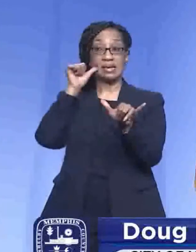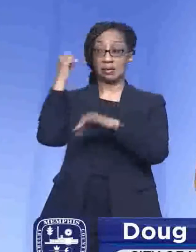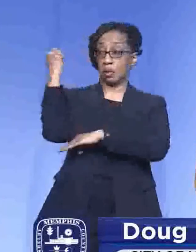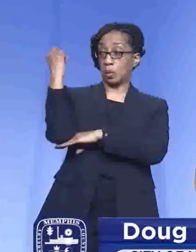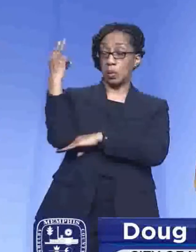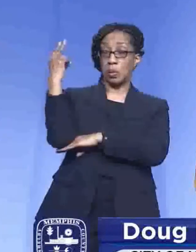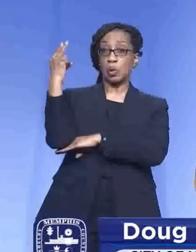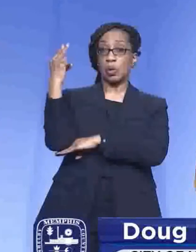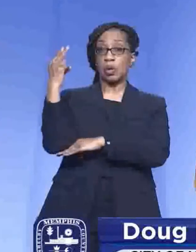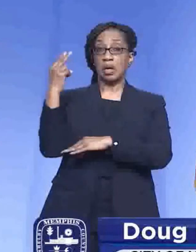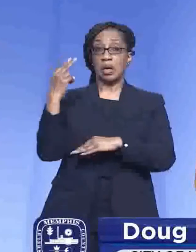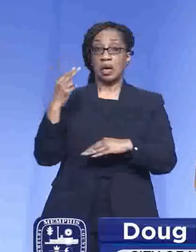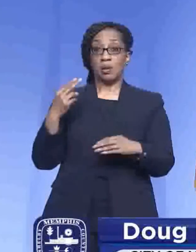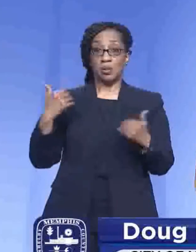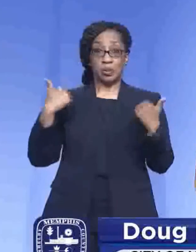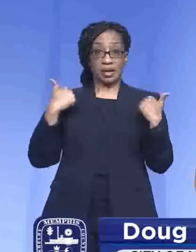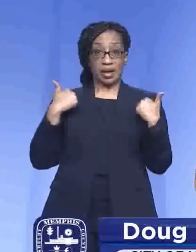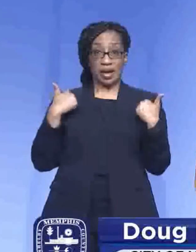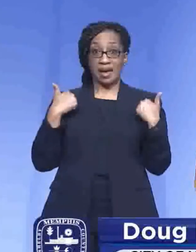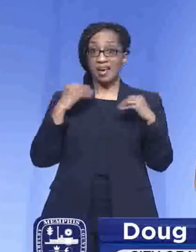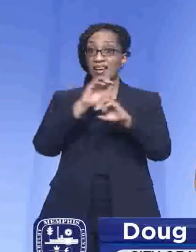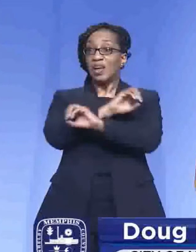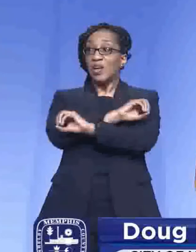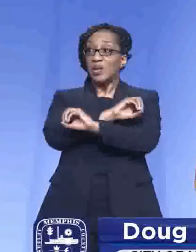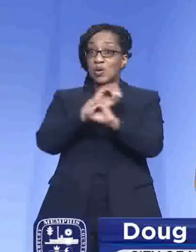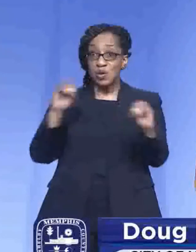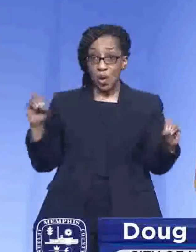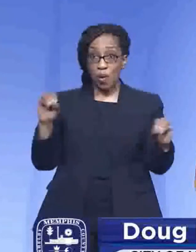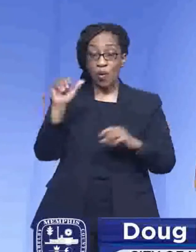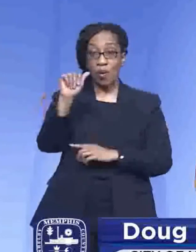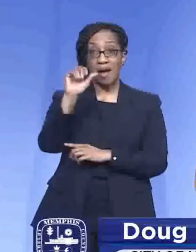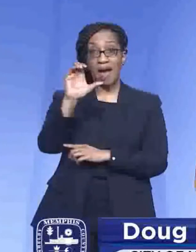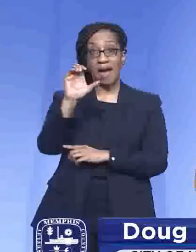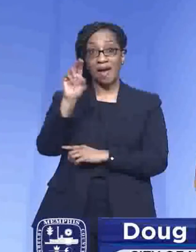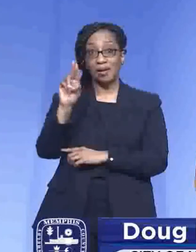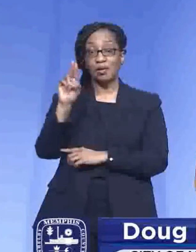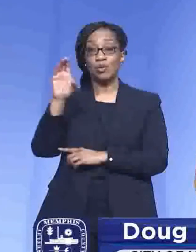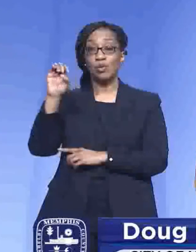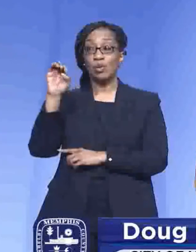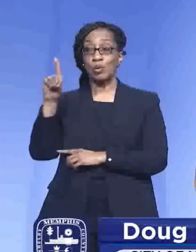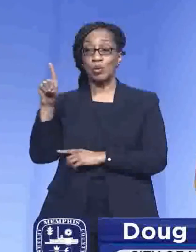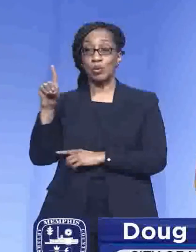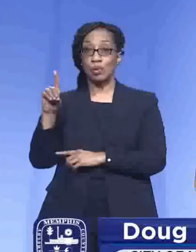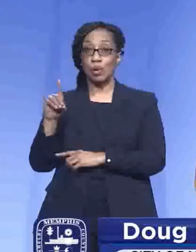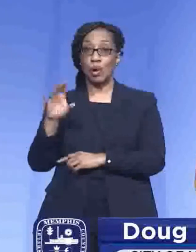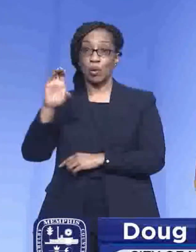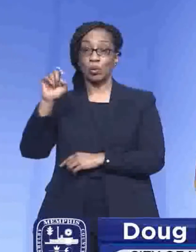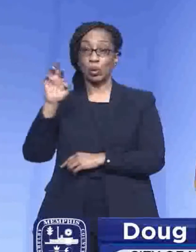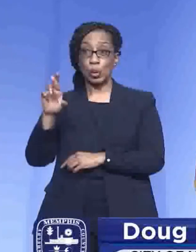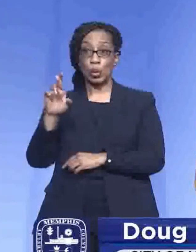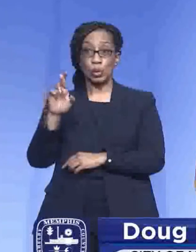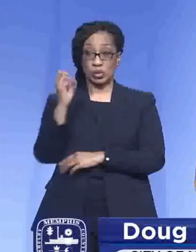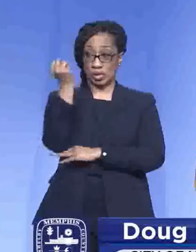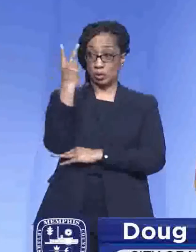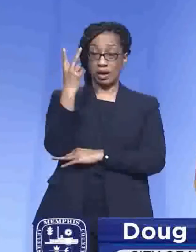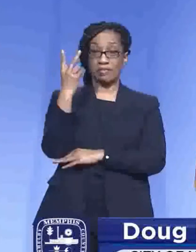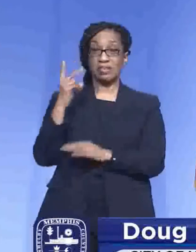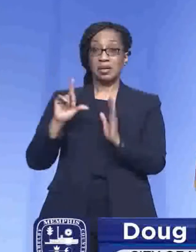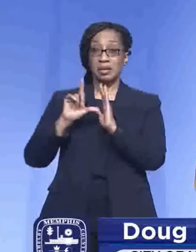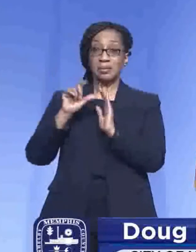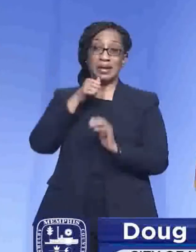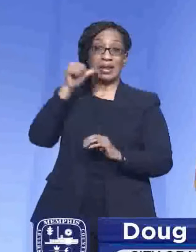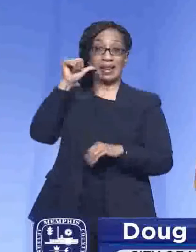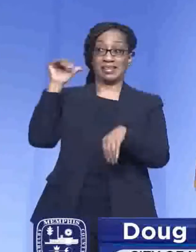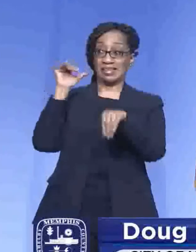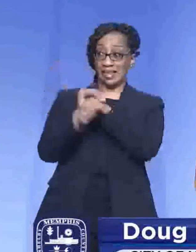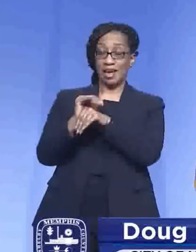had 0 AccuCold coolers. Last night by 6 p.m., the city of Memphis had 15. Our partners at Shelby